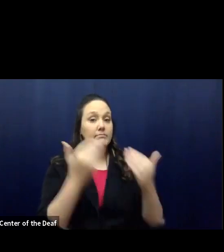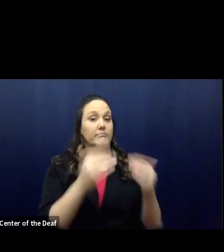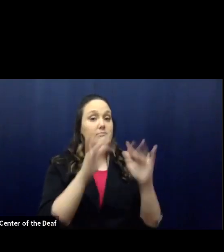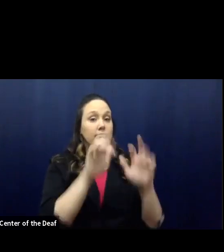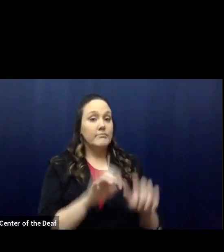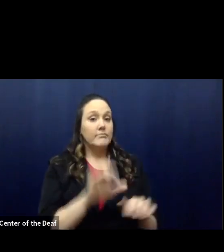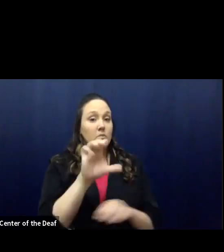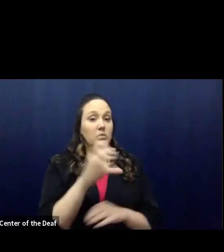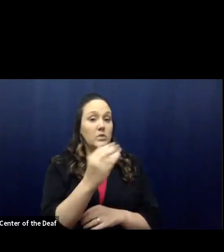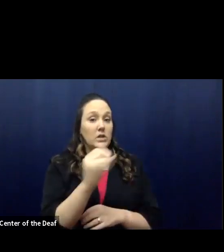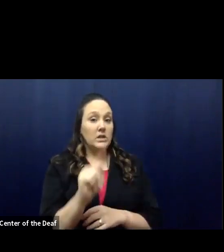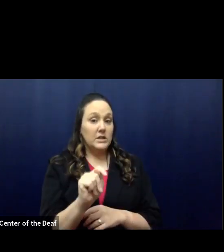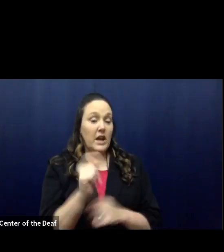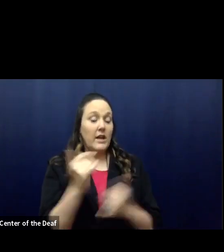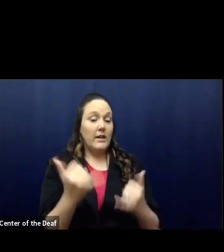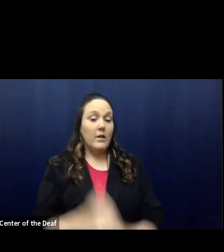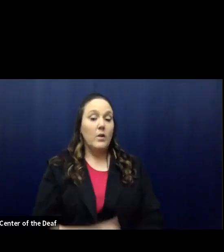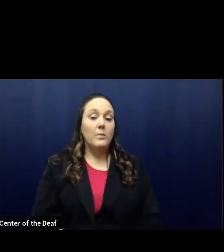chat feature now.